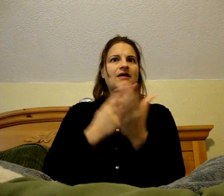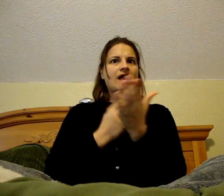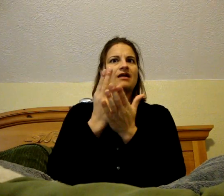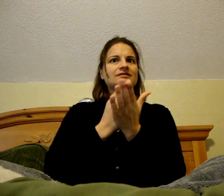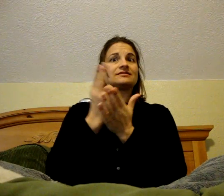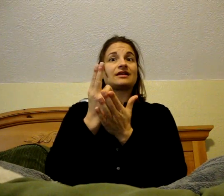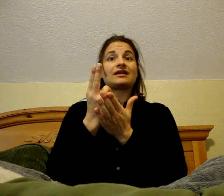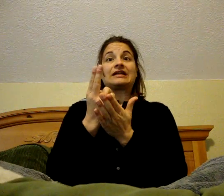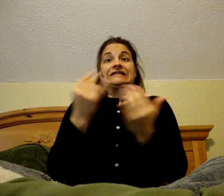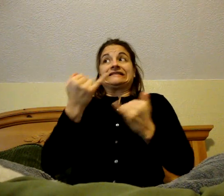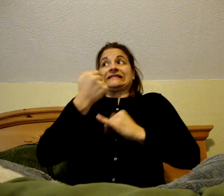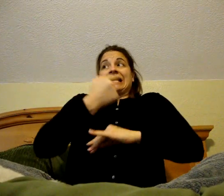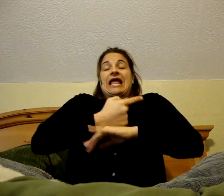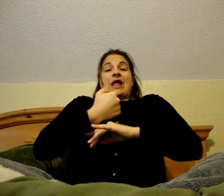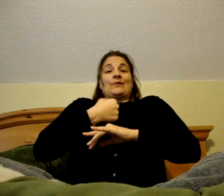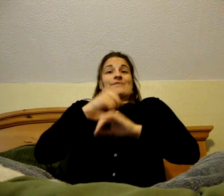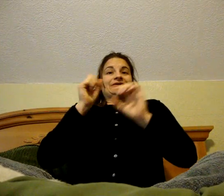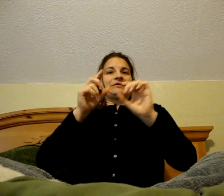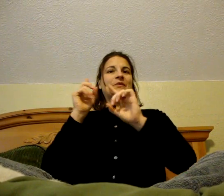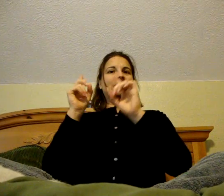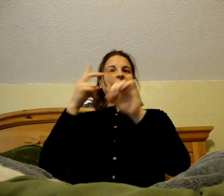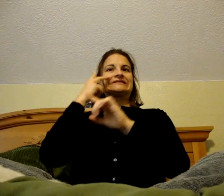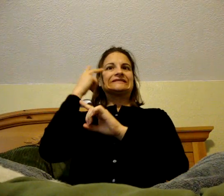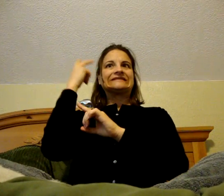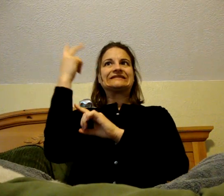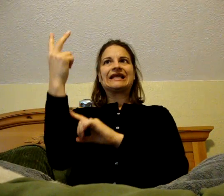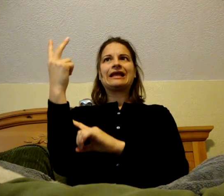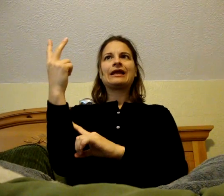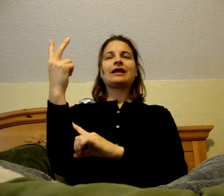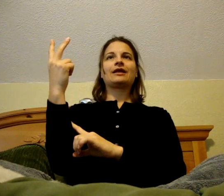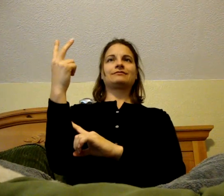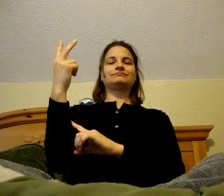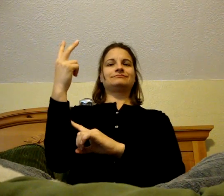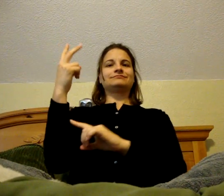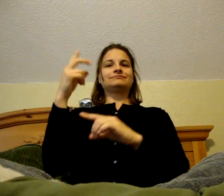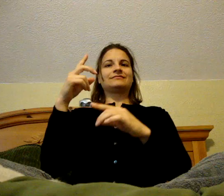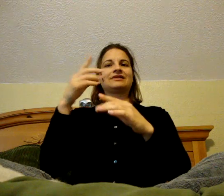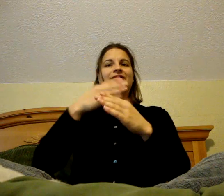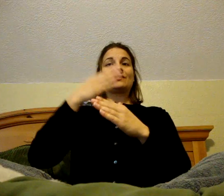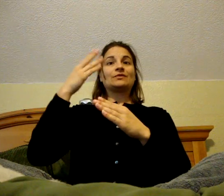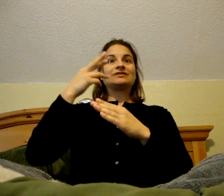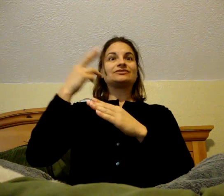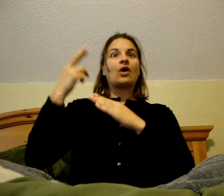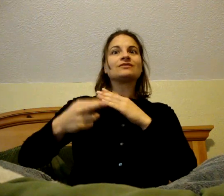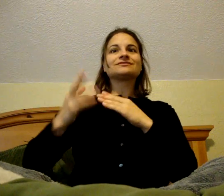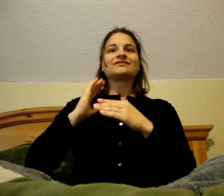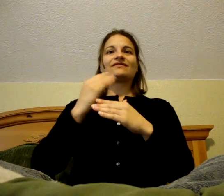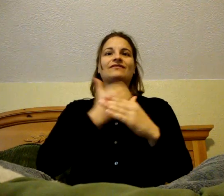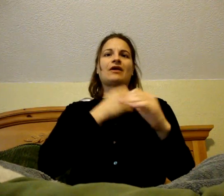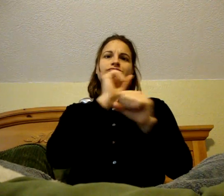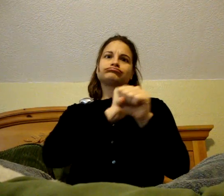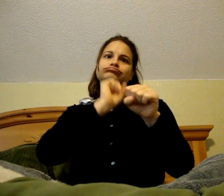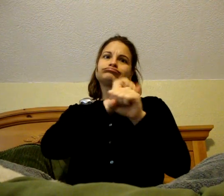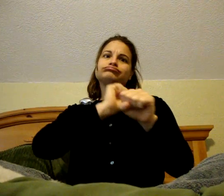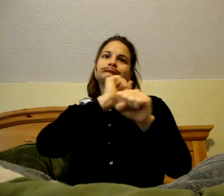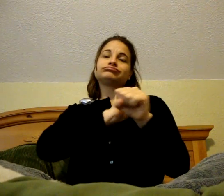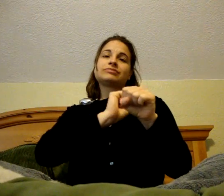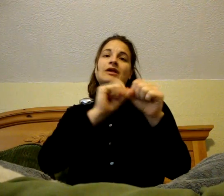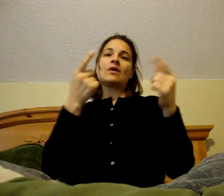see it. Fruits of all our labor. I think a lot of people, when they look at a jet engine, they see a big hunk of metal. But when I look at it, I see